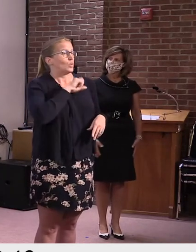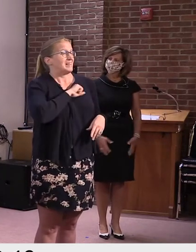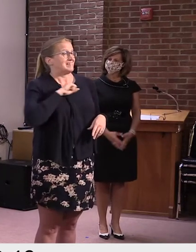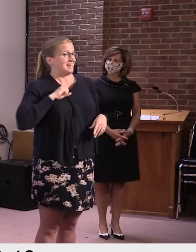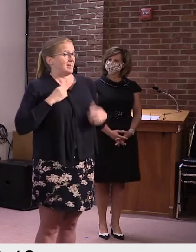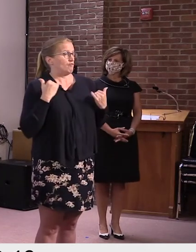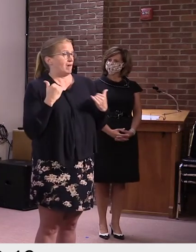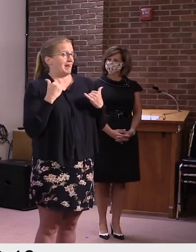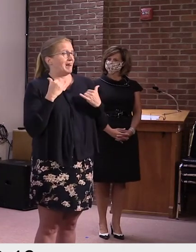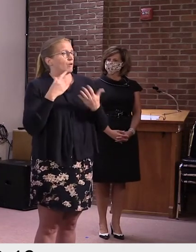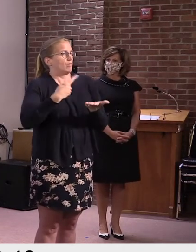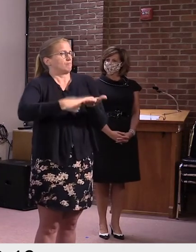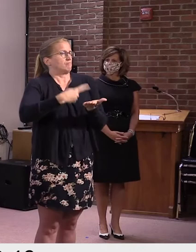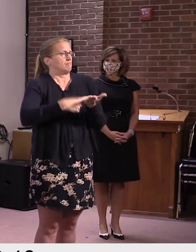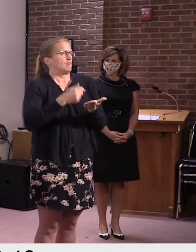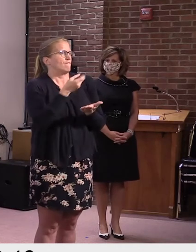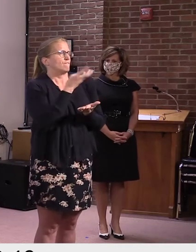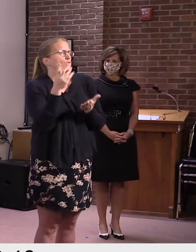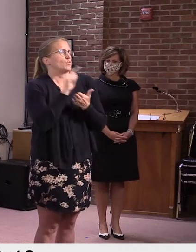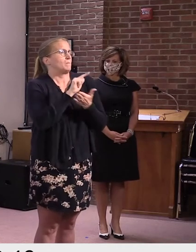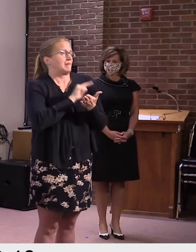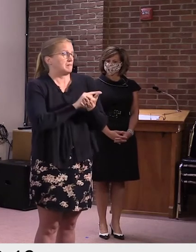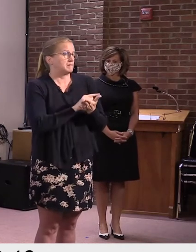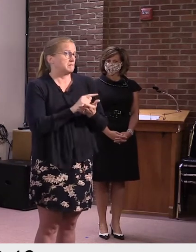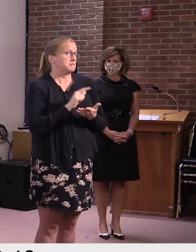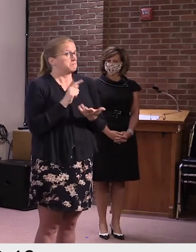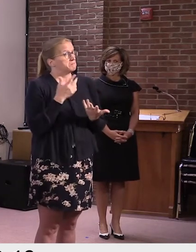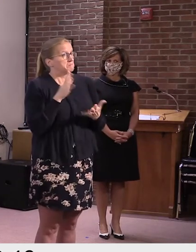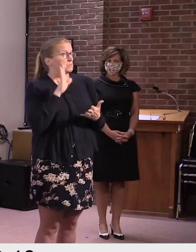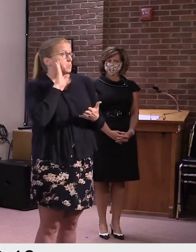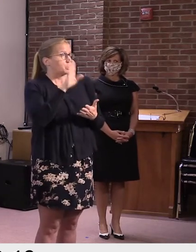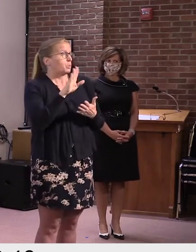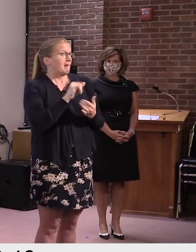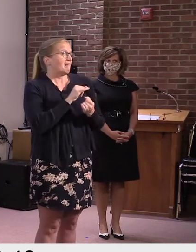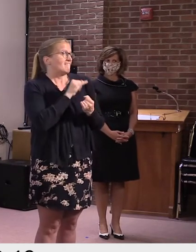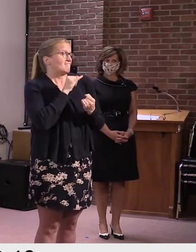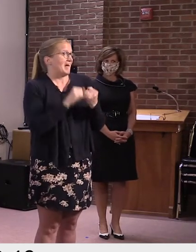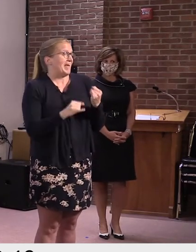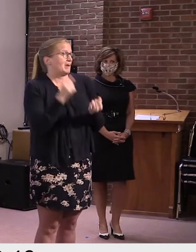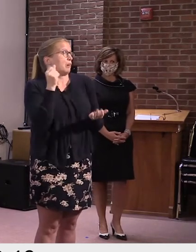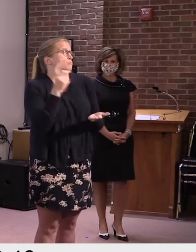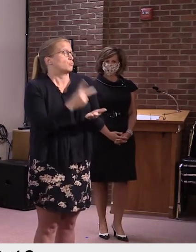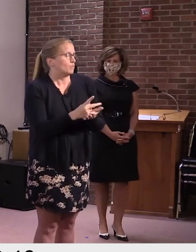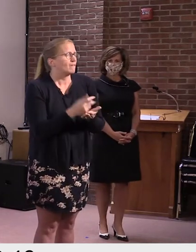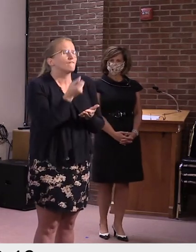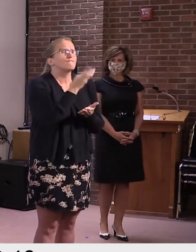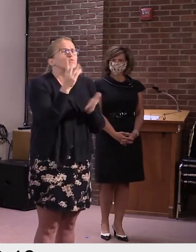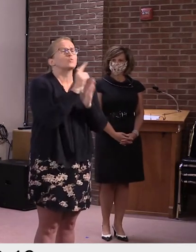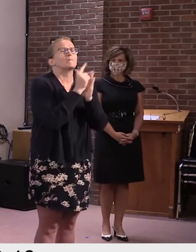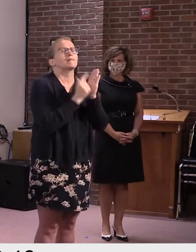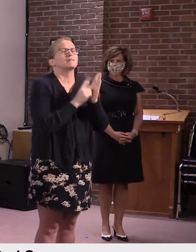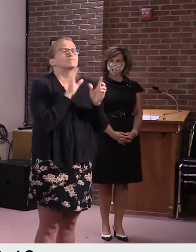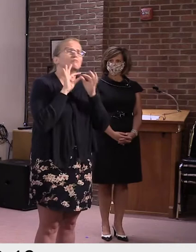of bills, or probably going to give final approval to a couple of bills that are related to police